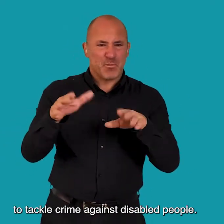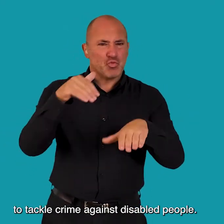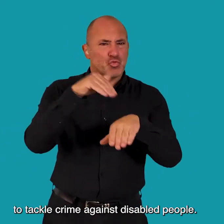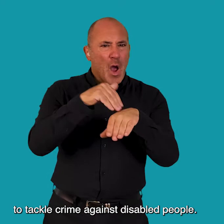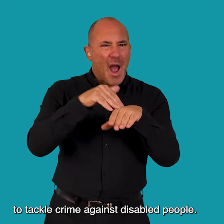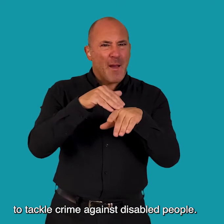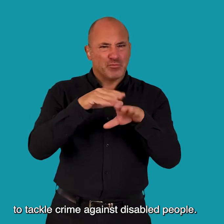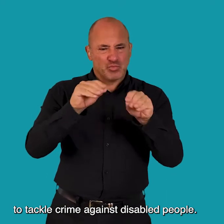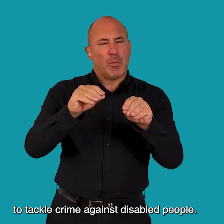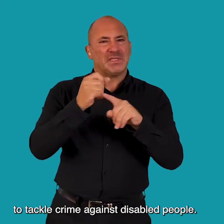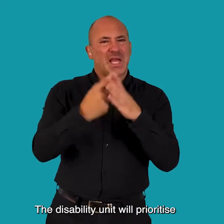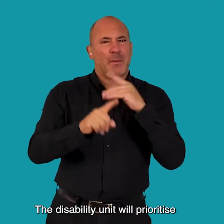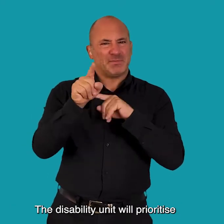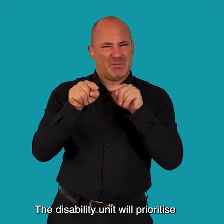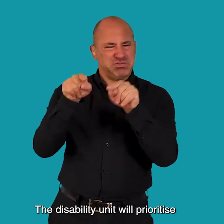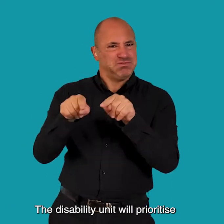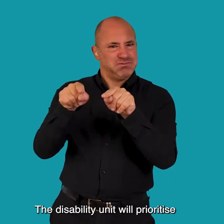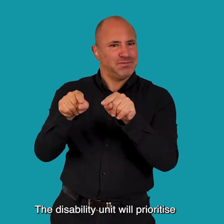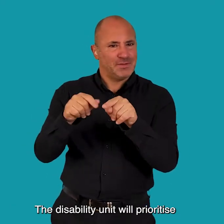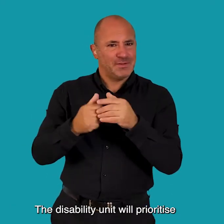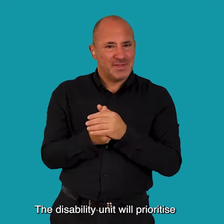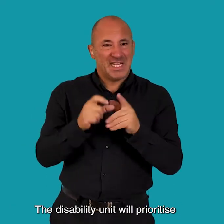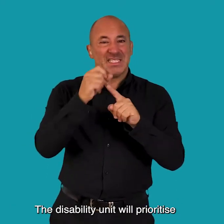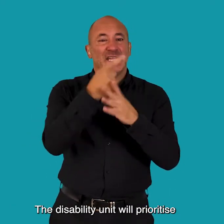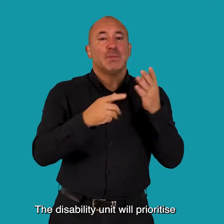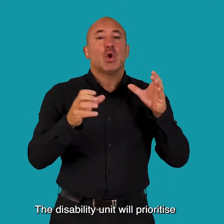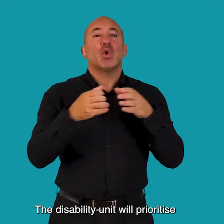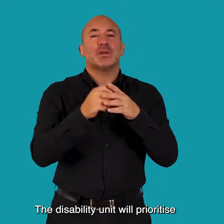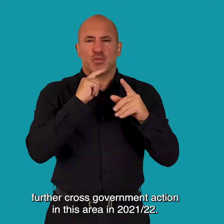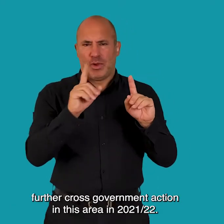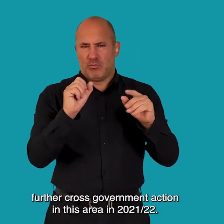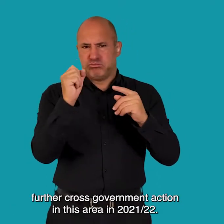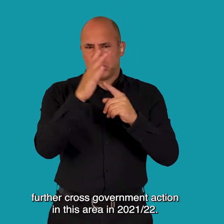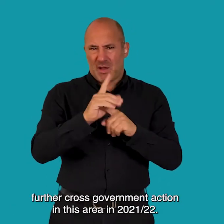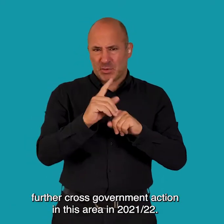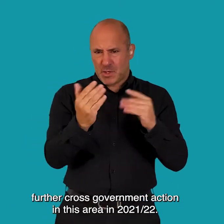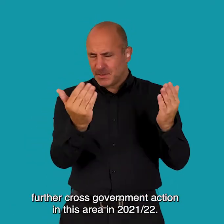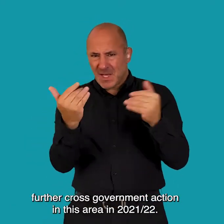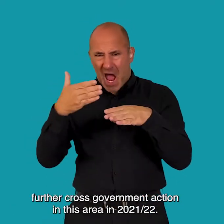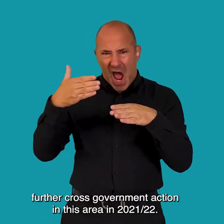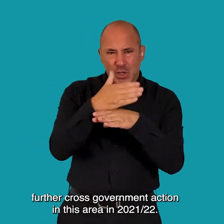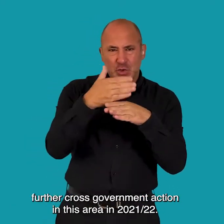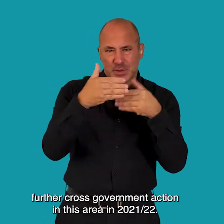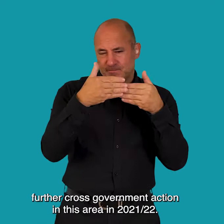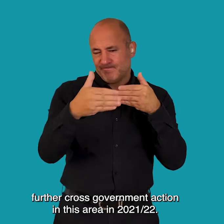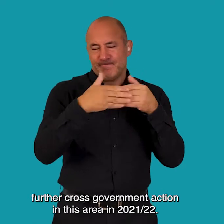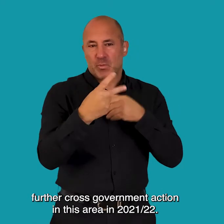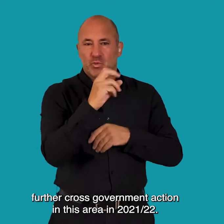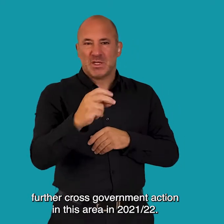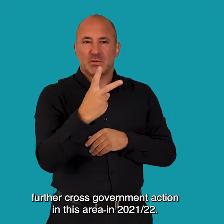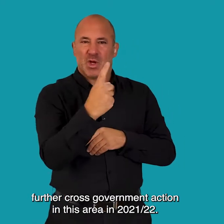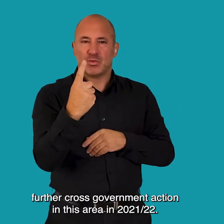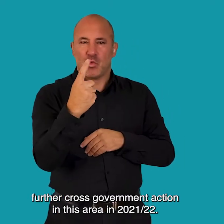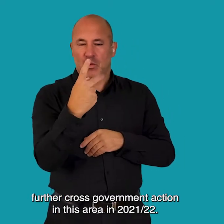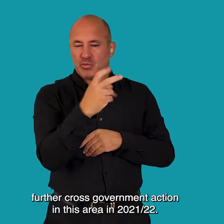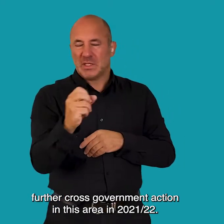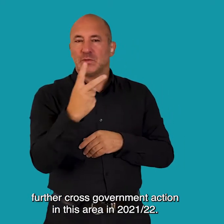disabled people. The Disability Unit will prioritise further cross-government action in this area in 2021